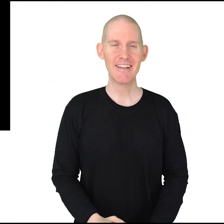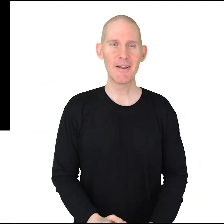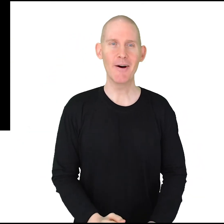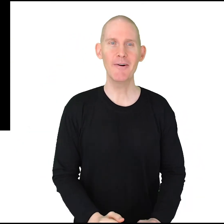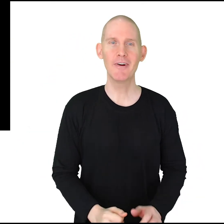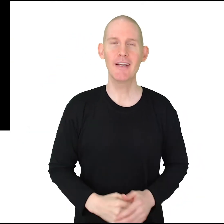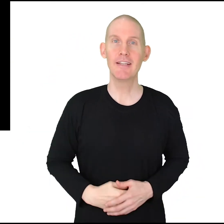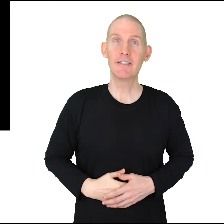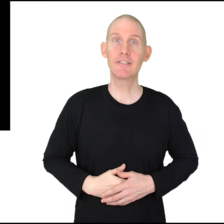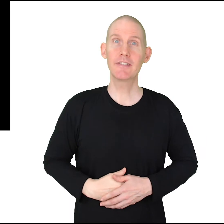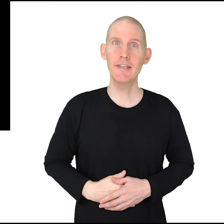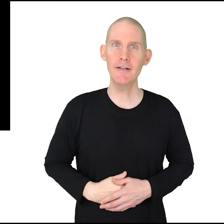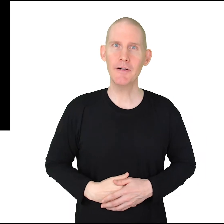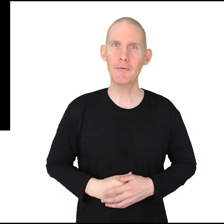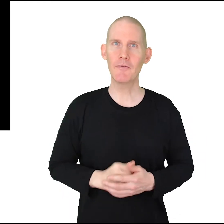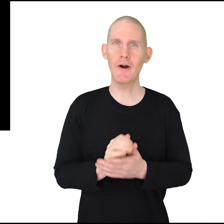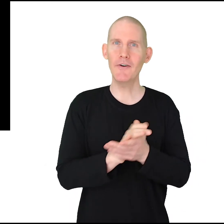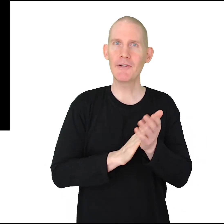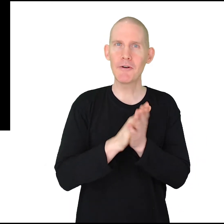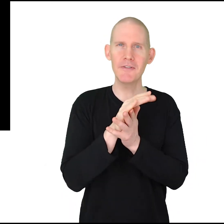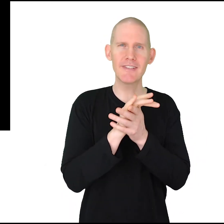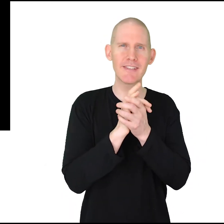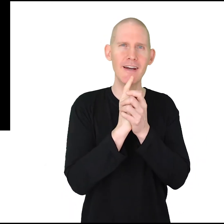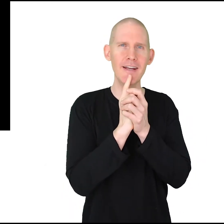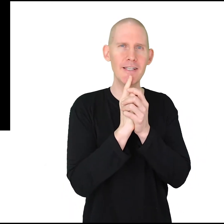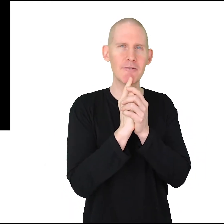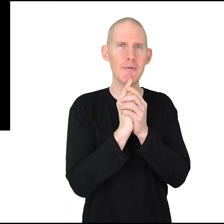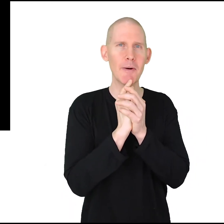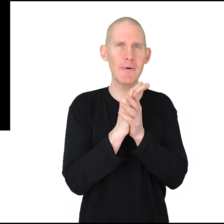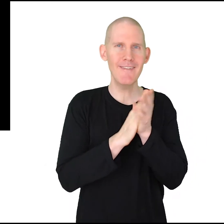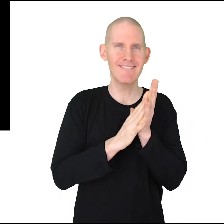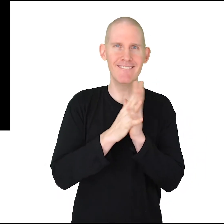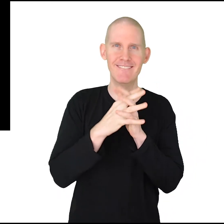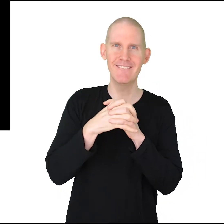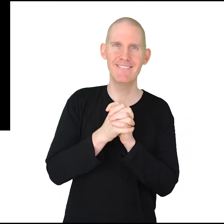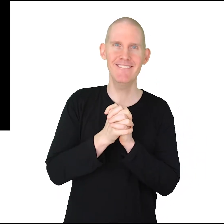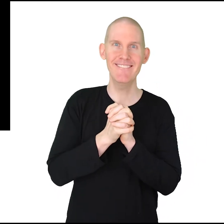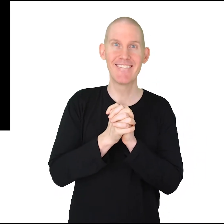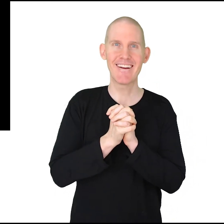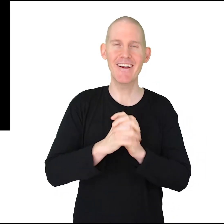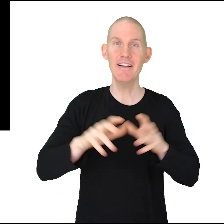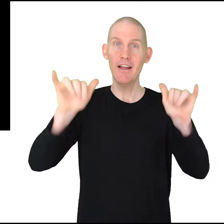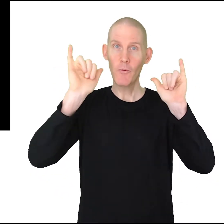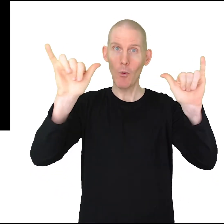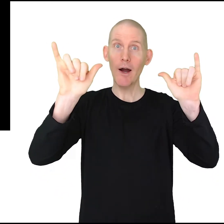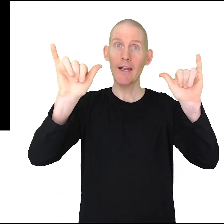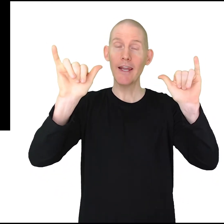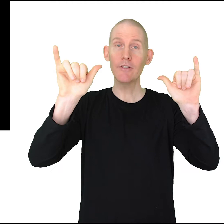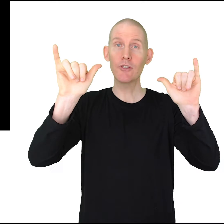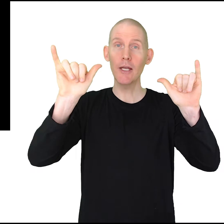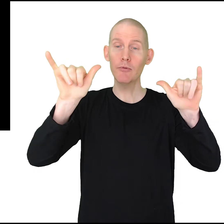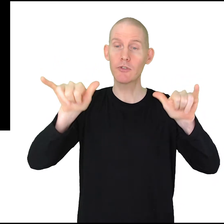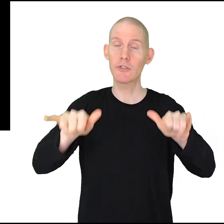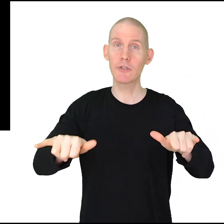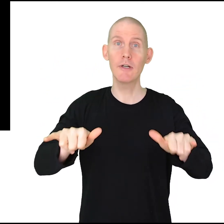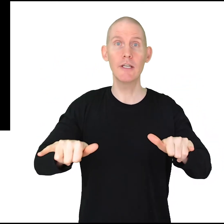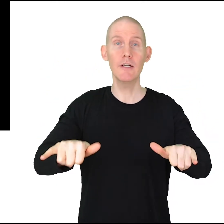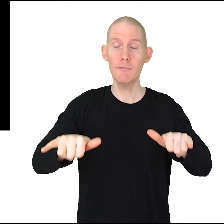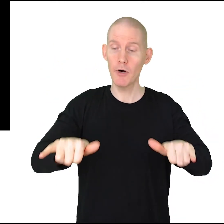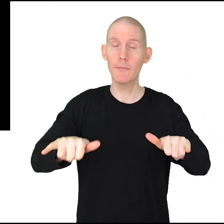All right, still, we've already learned the sign. Do you remember? All right, Y hand shapes. Just start here, palms